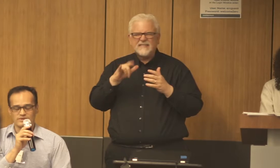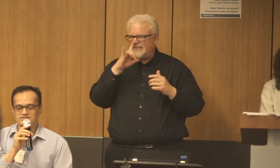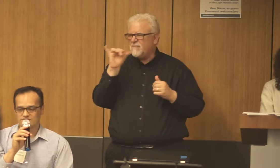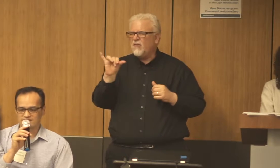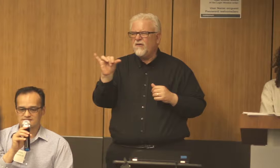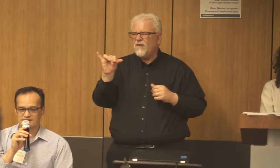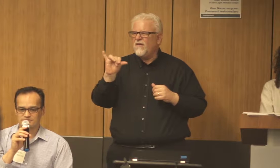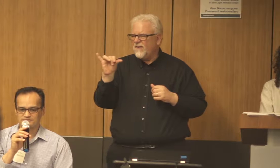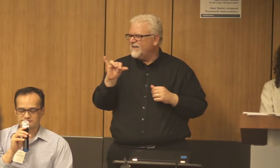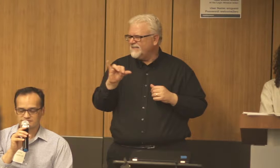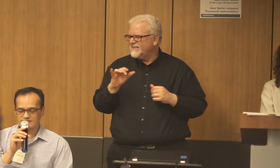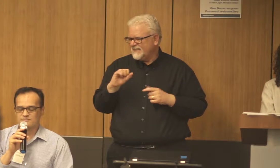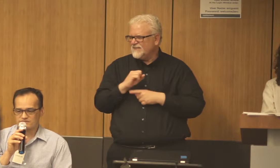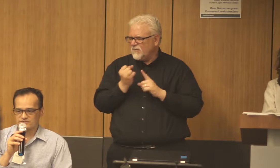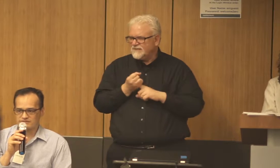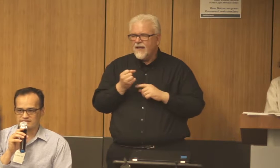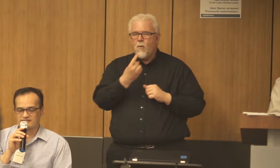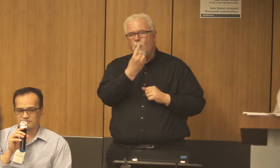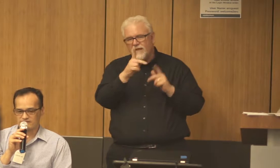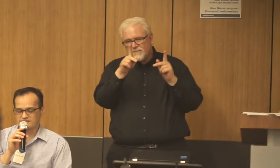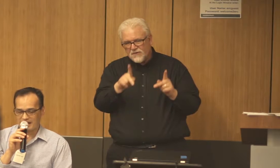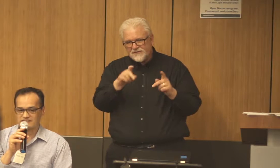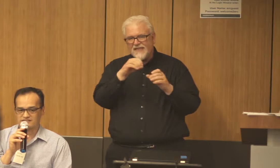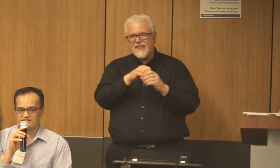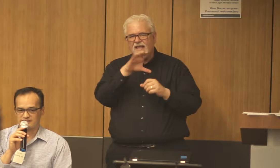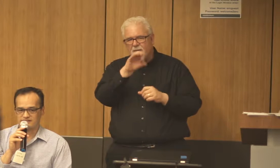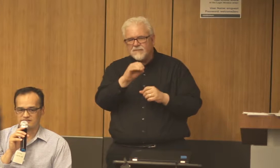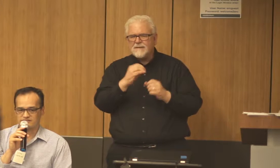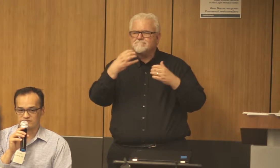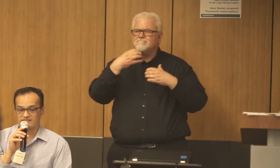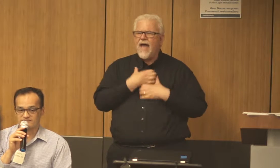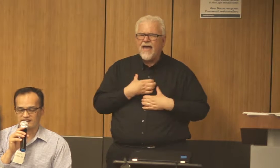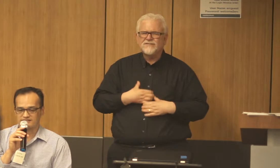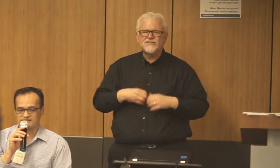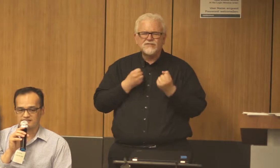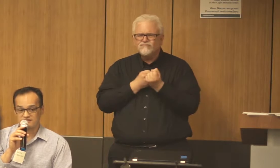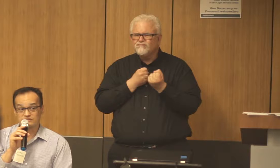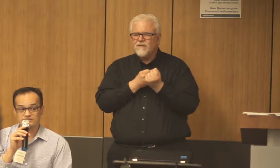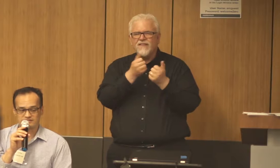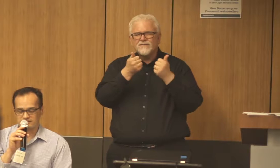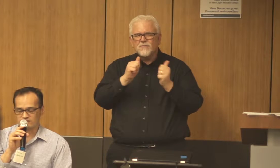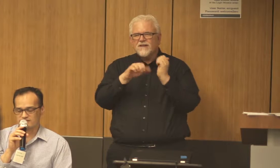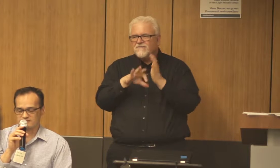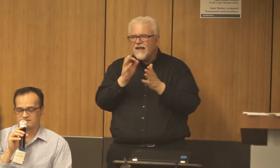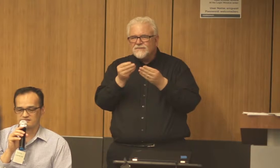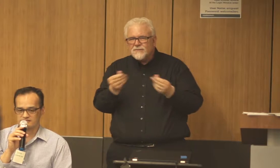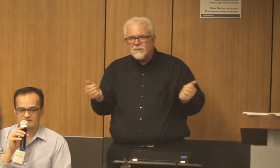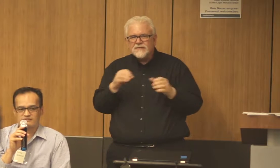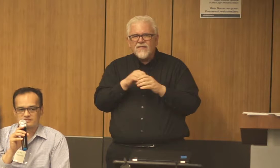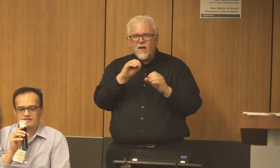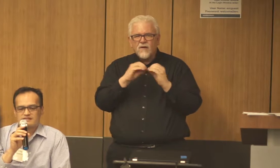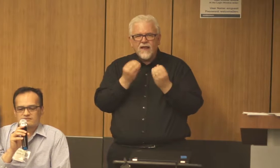similar situation where it's a person who in the company who has this passion, and they're trying to find a solution in the